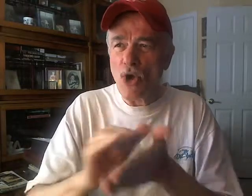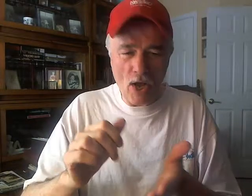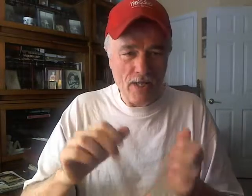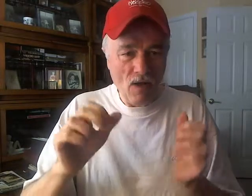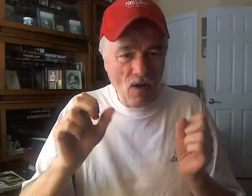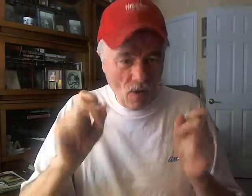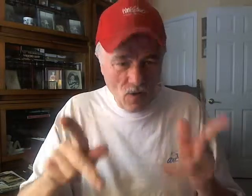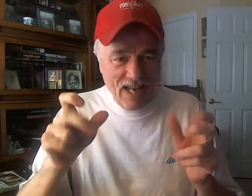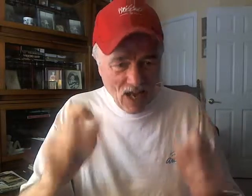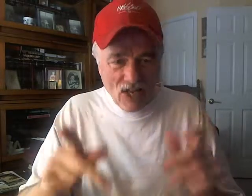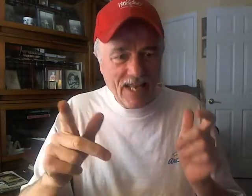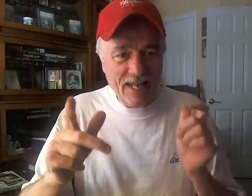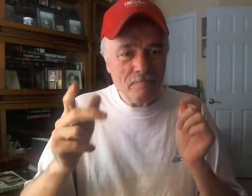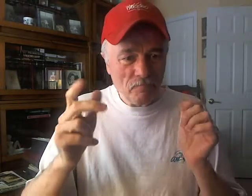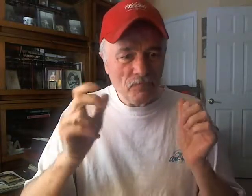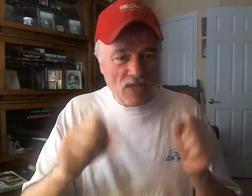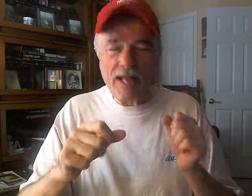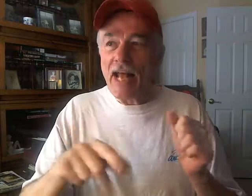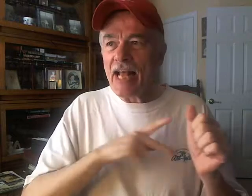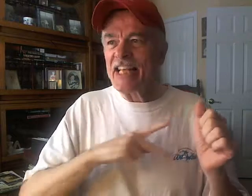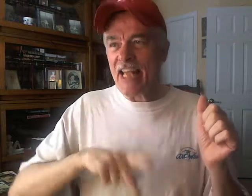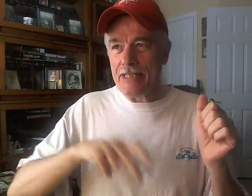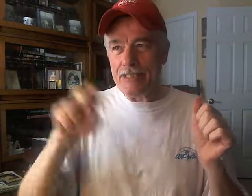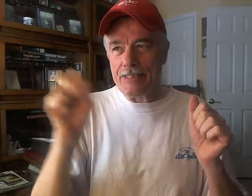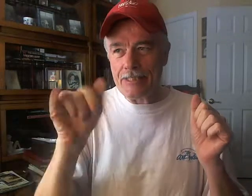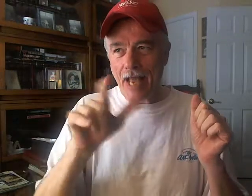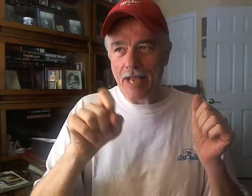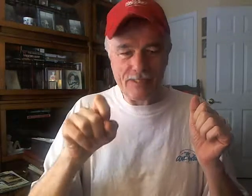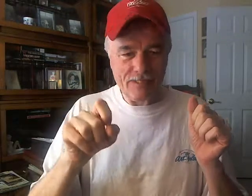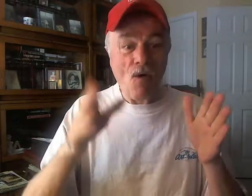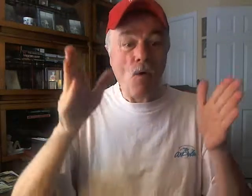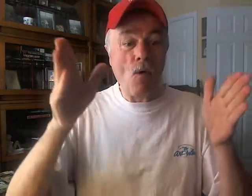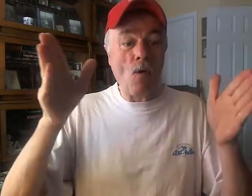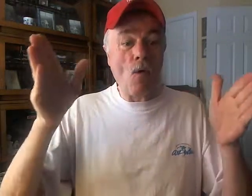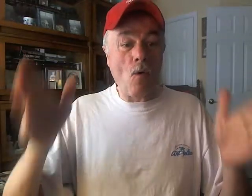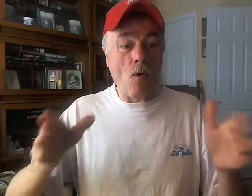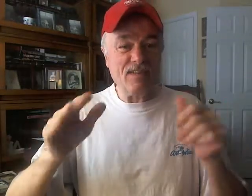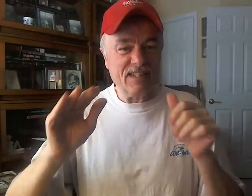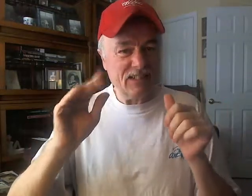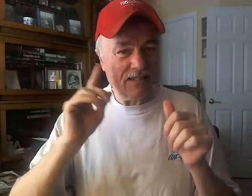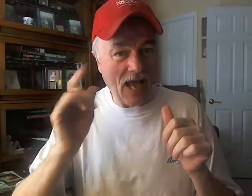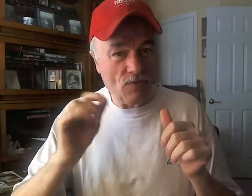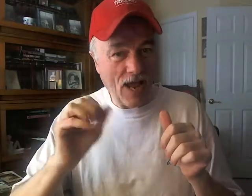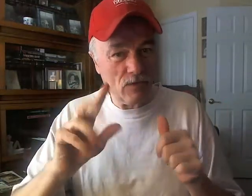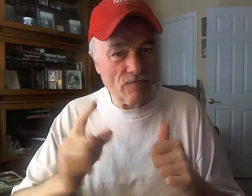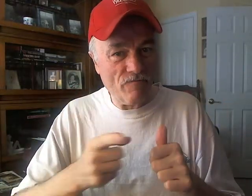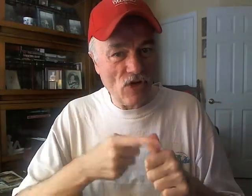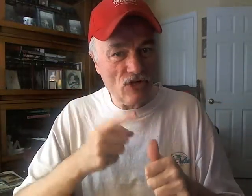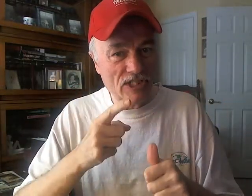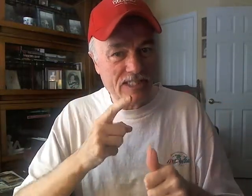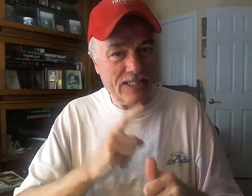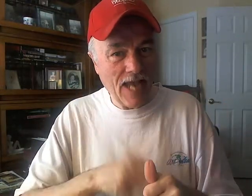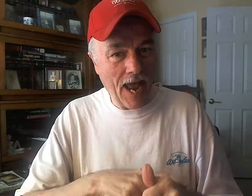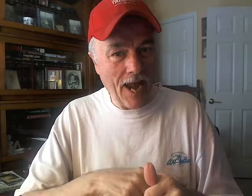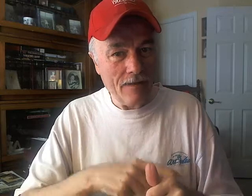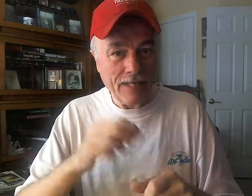York. Okay. Yeah. King size. Oh, sorry, it's the first time